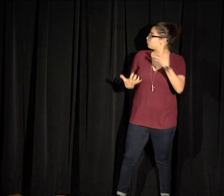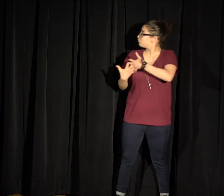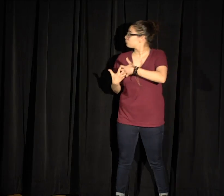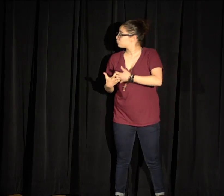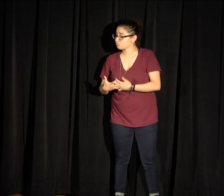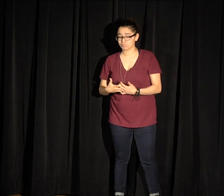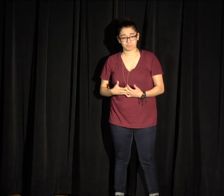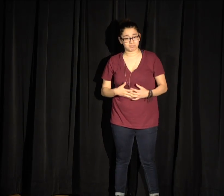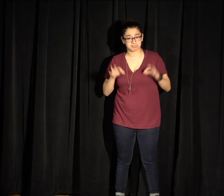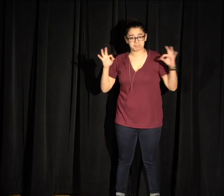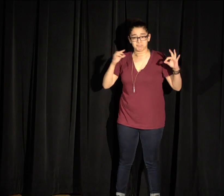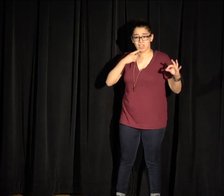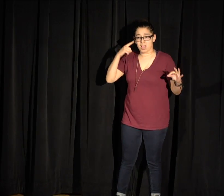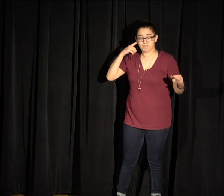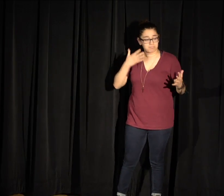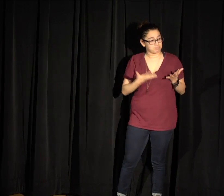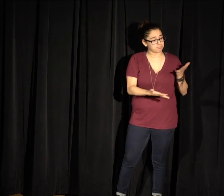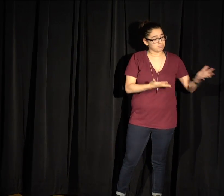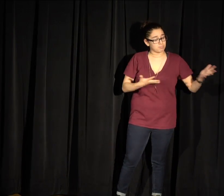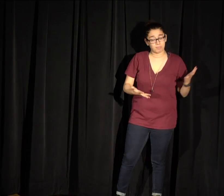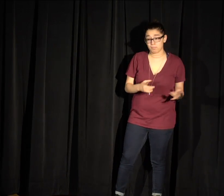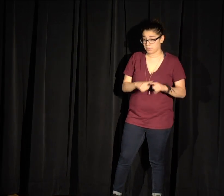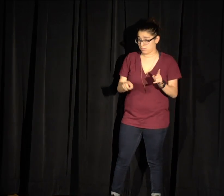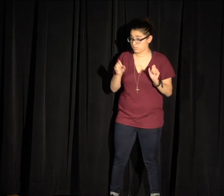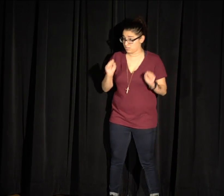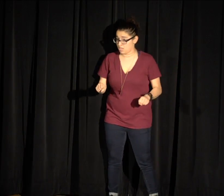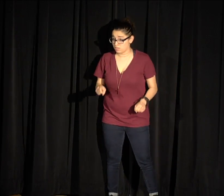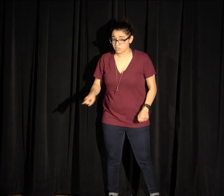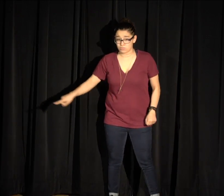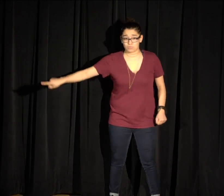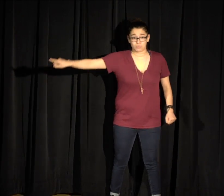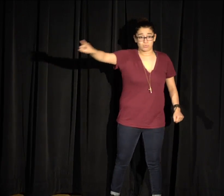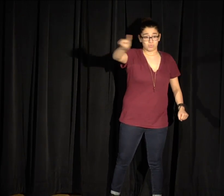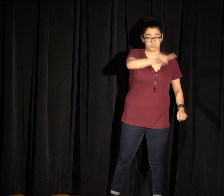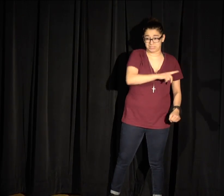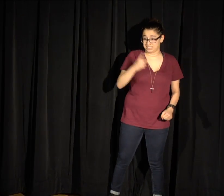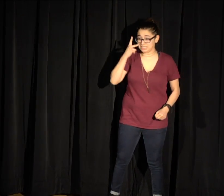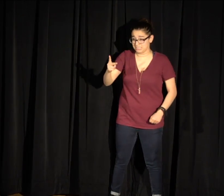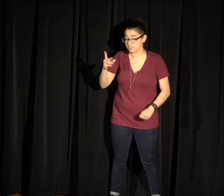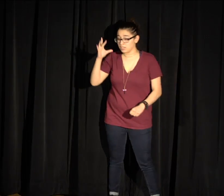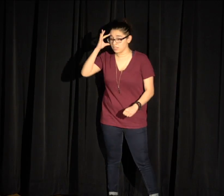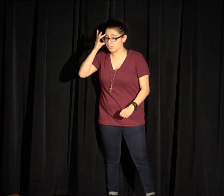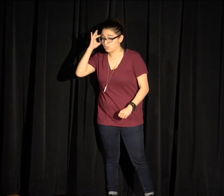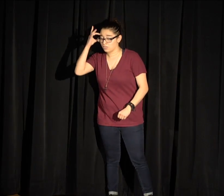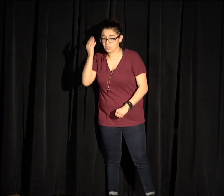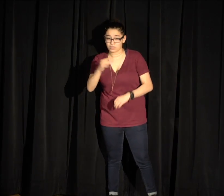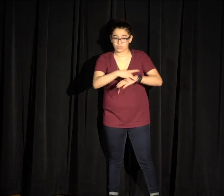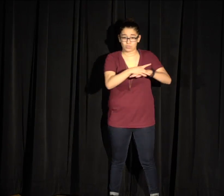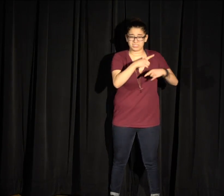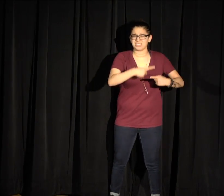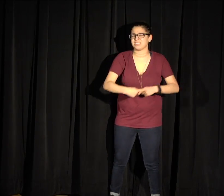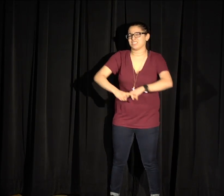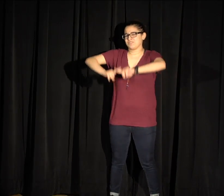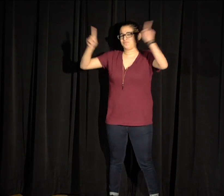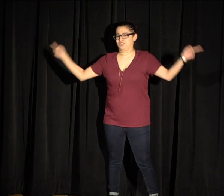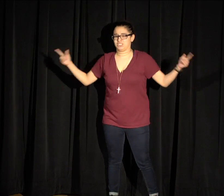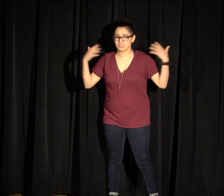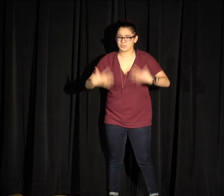change who they are to match, to meet the deaf people in order to communicate with them, as the hearing people are the minority. It's so different